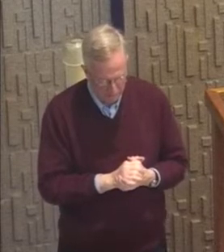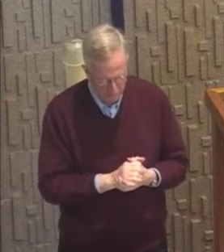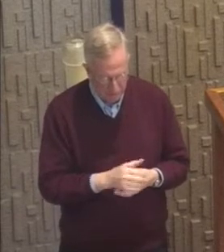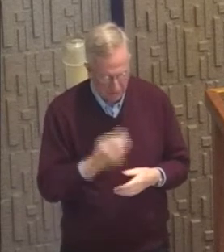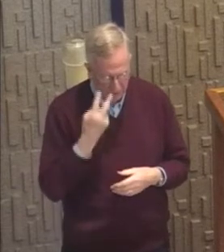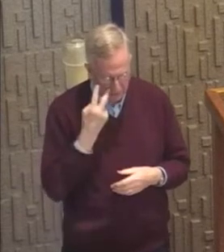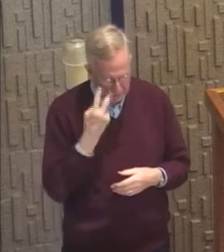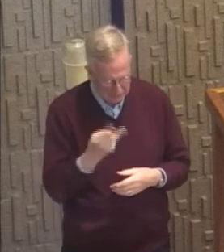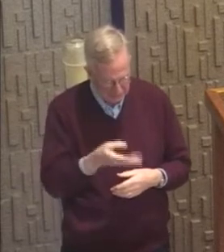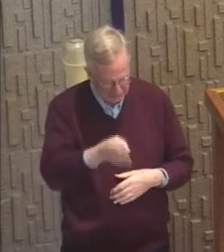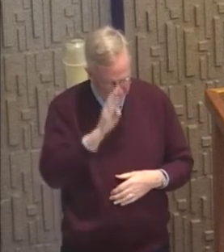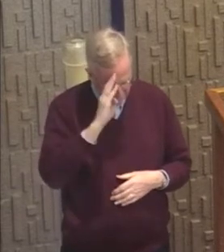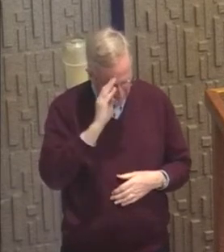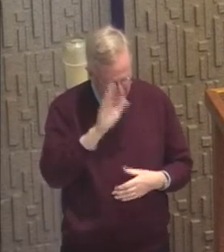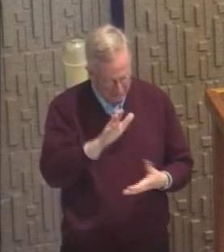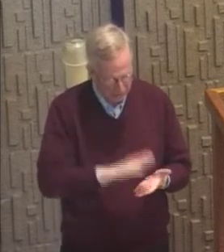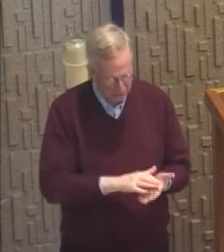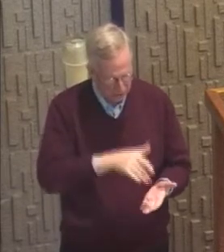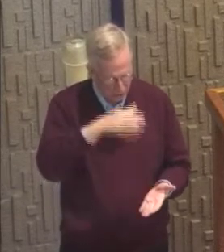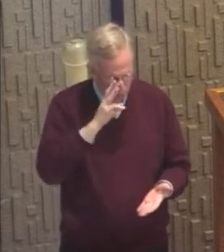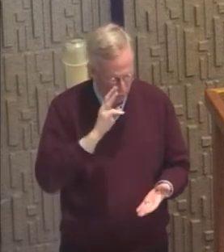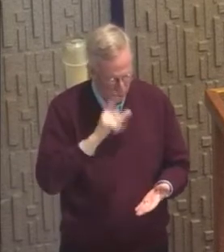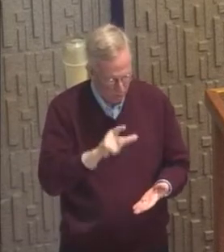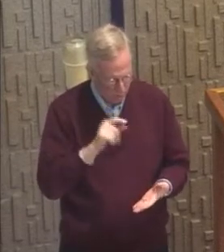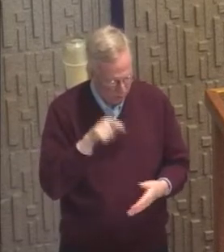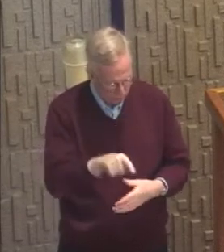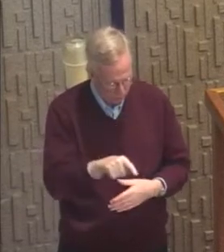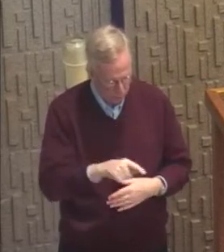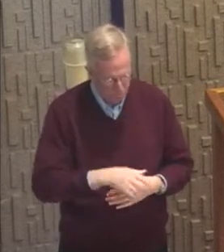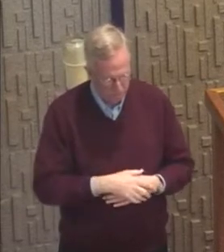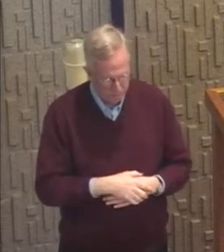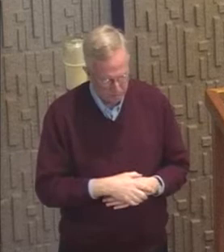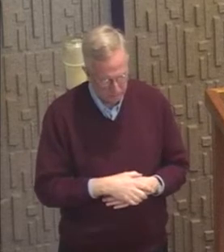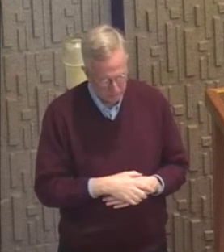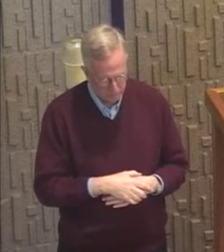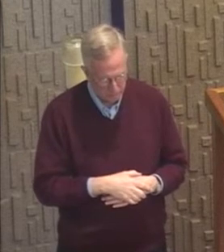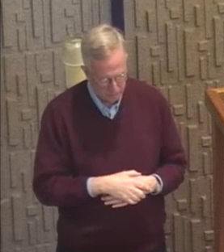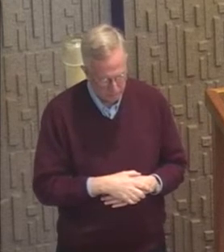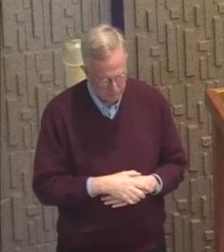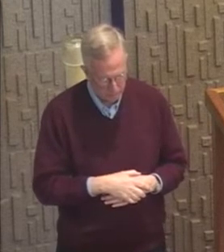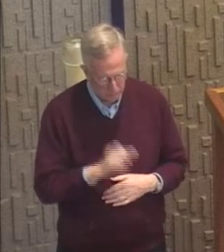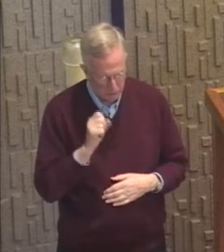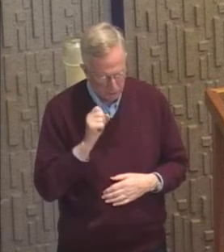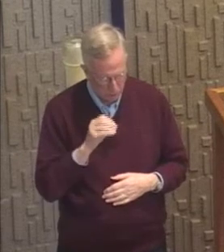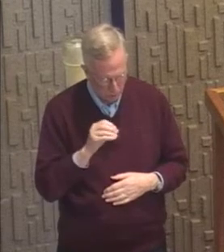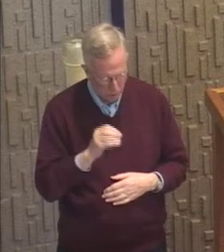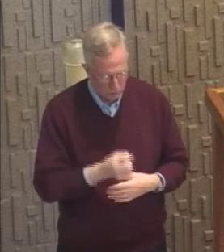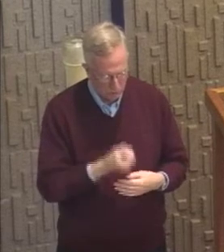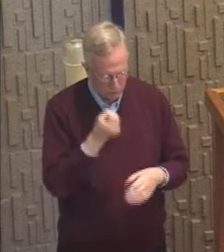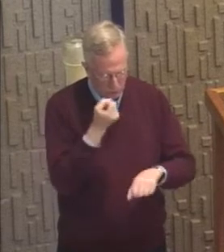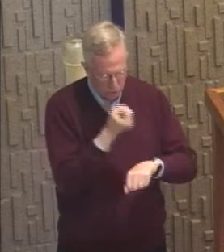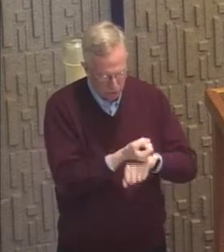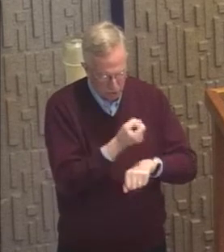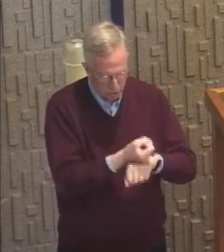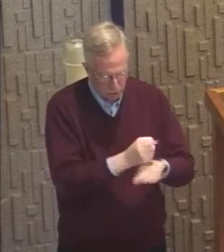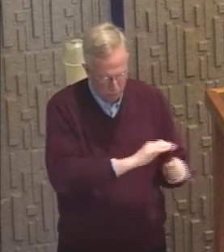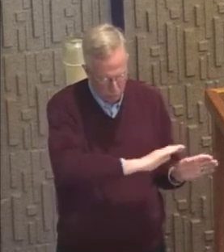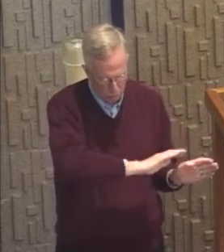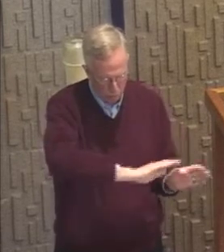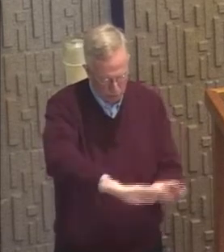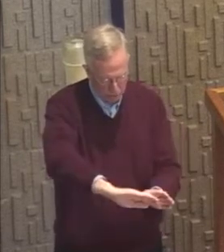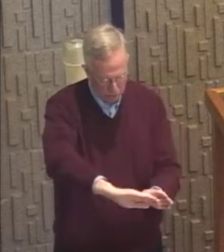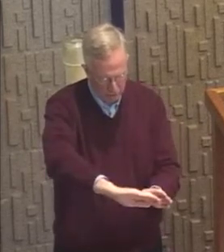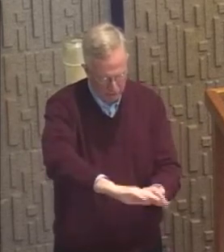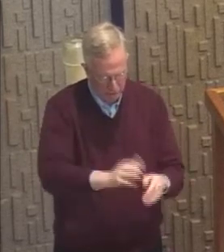Jesus said to her, Did I not tell you that if you believe you will see the glory of God? So they took away